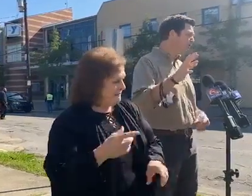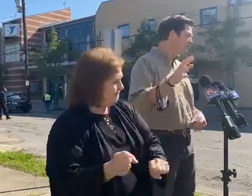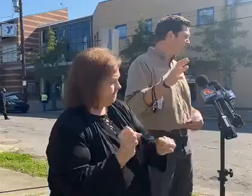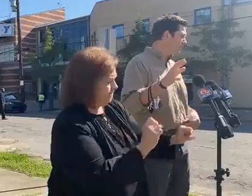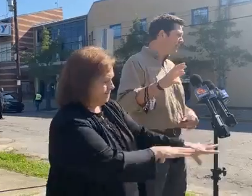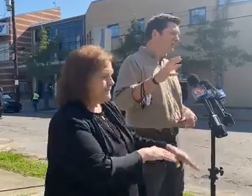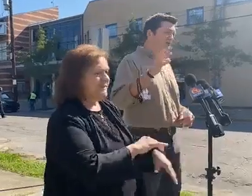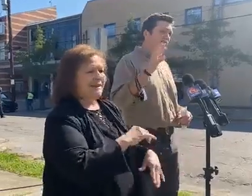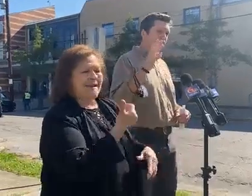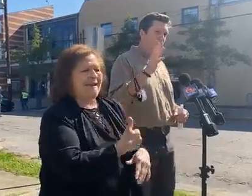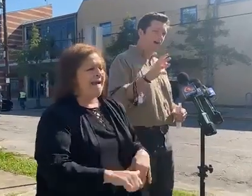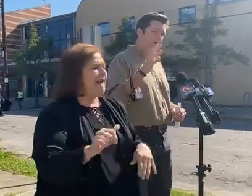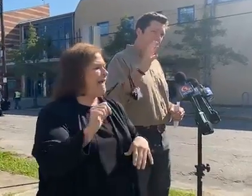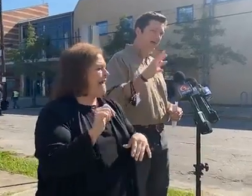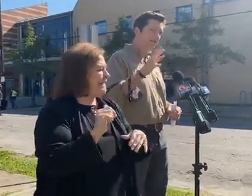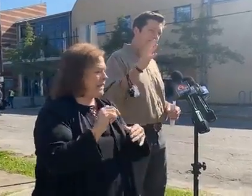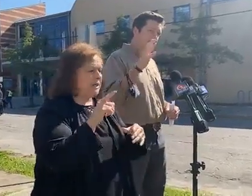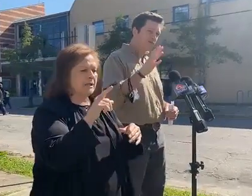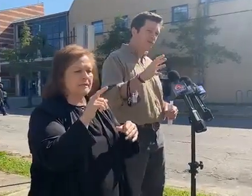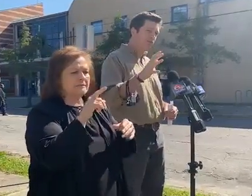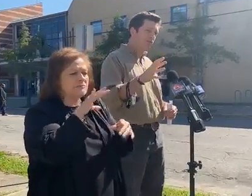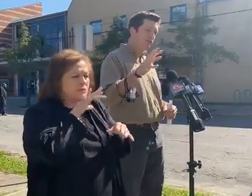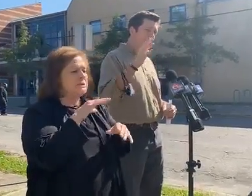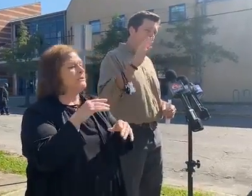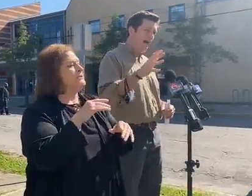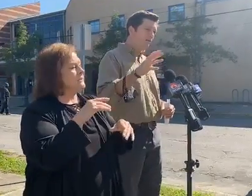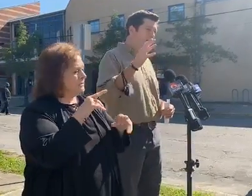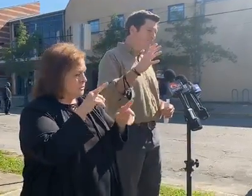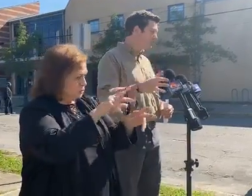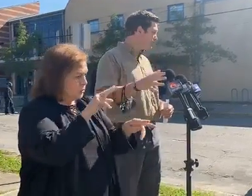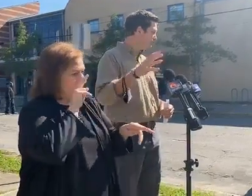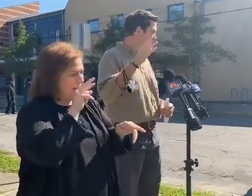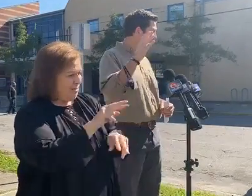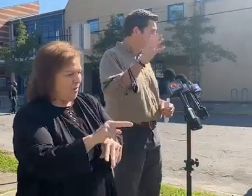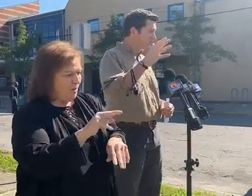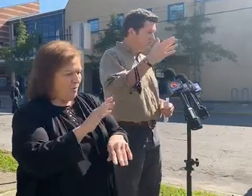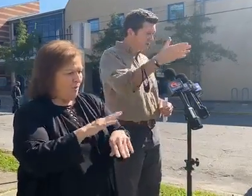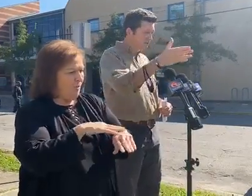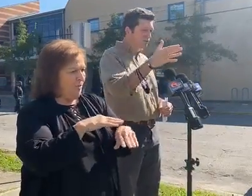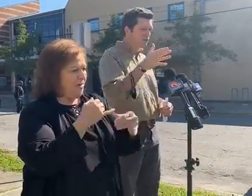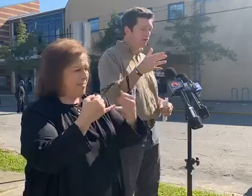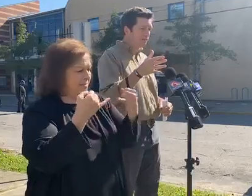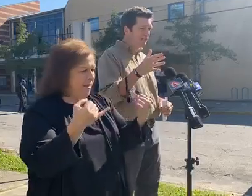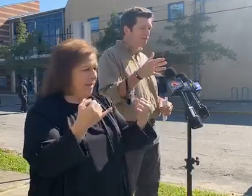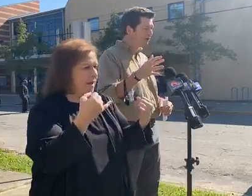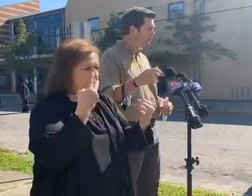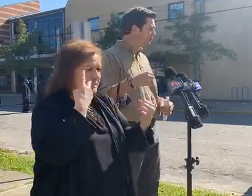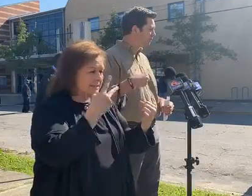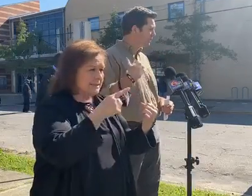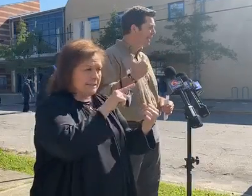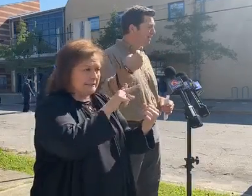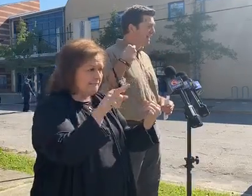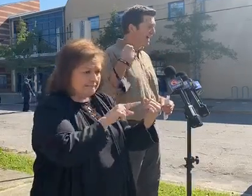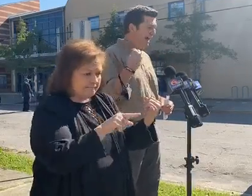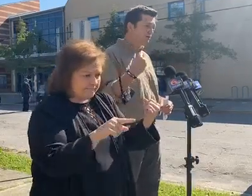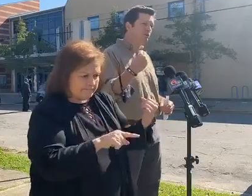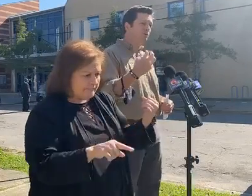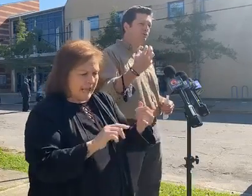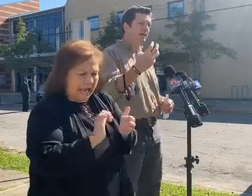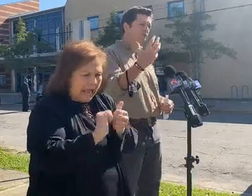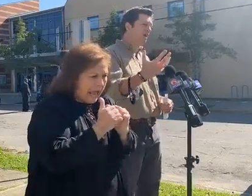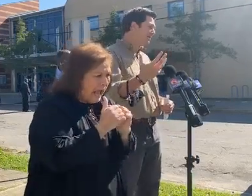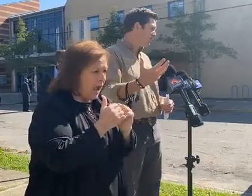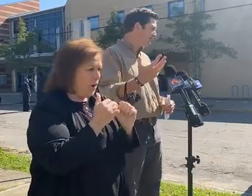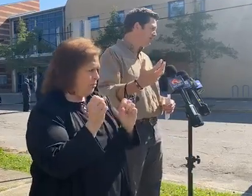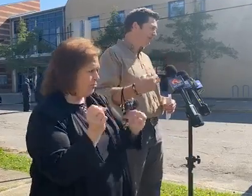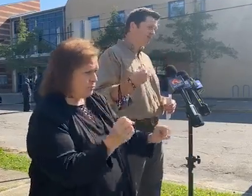include storm debris. Just follow the guidelines that we put out on social media. We appreciate our media partners for putting out how do you